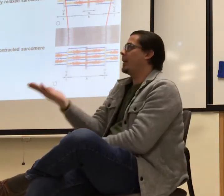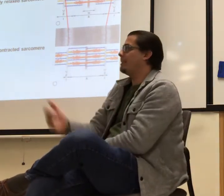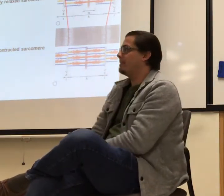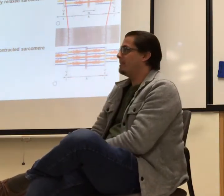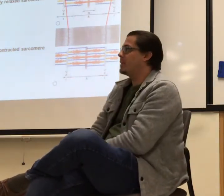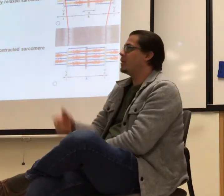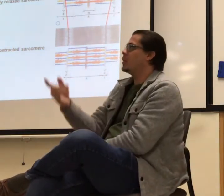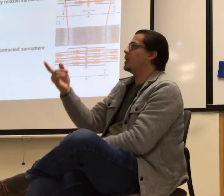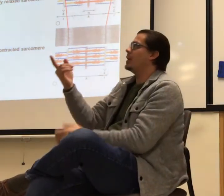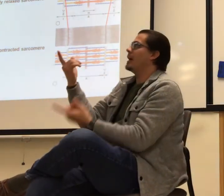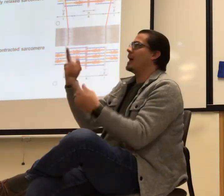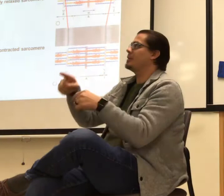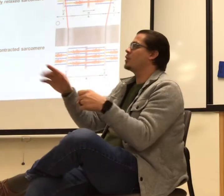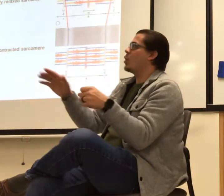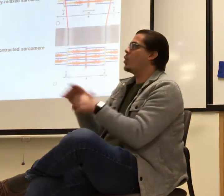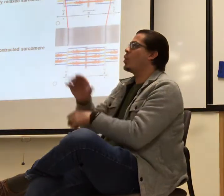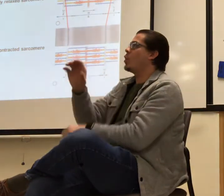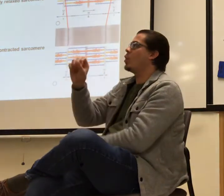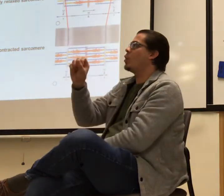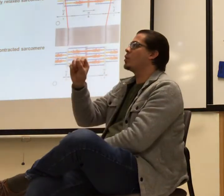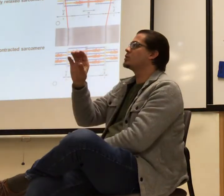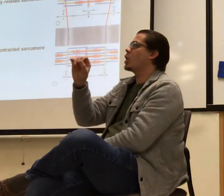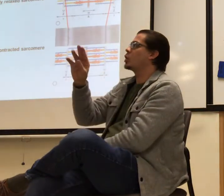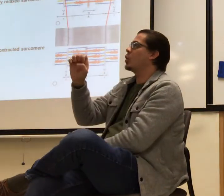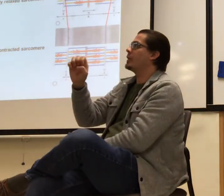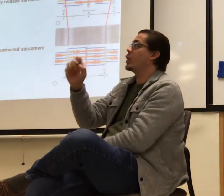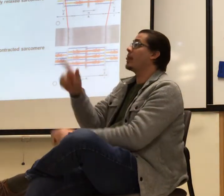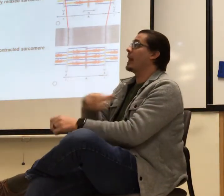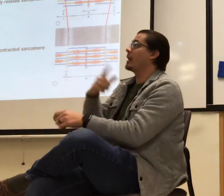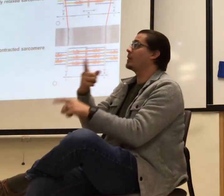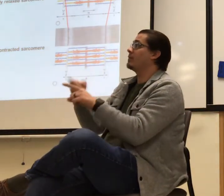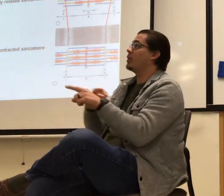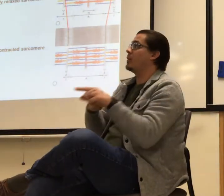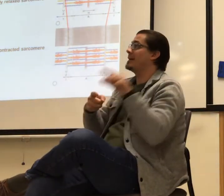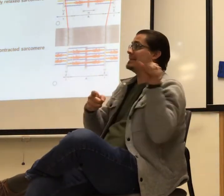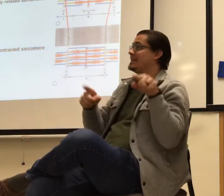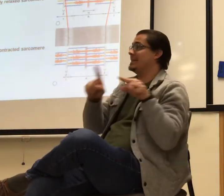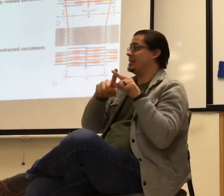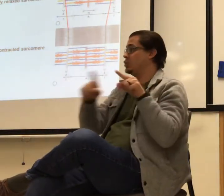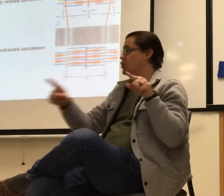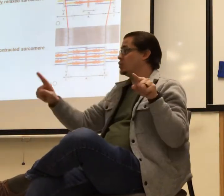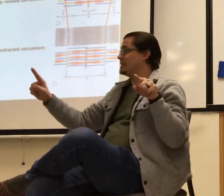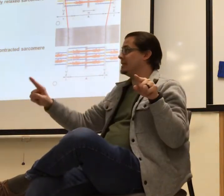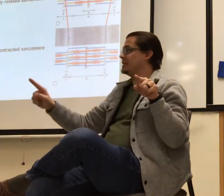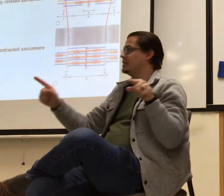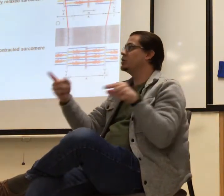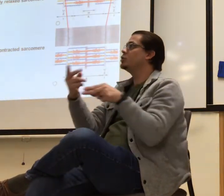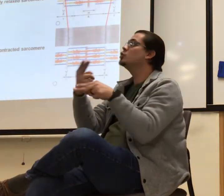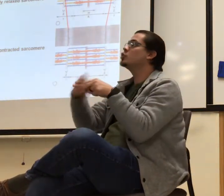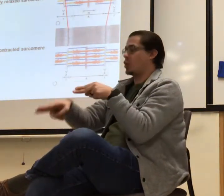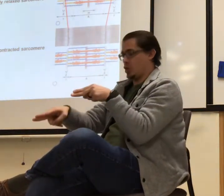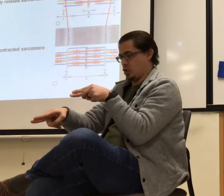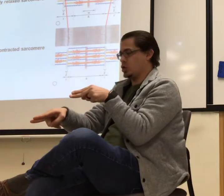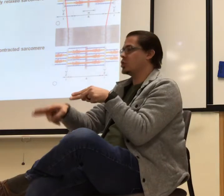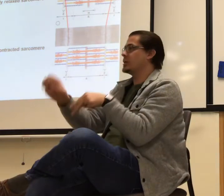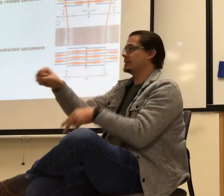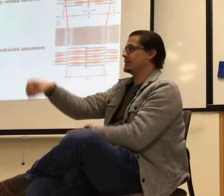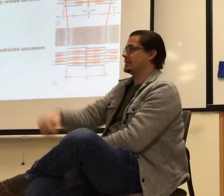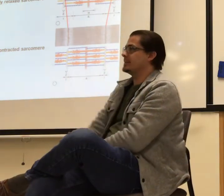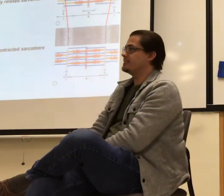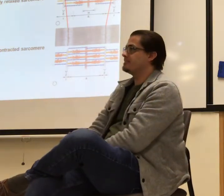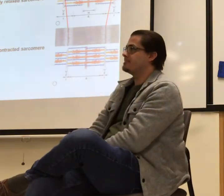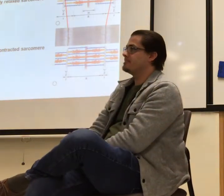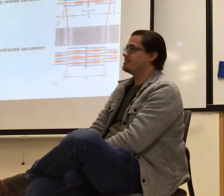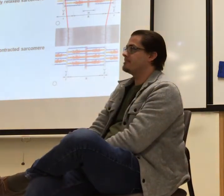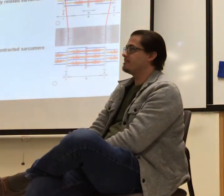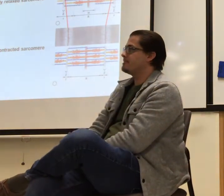What happens to the whole sarcomere length from Z to Z? It shortens, right? So that's one thing I'll say.